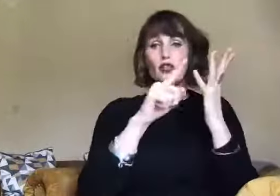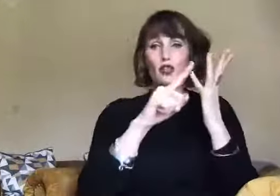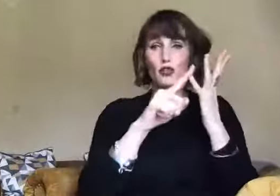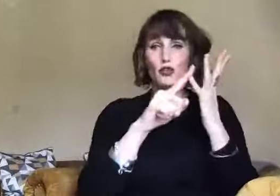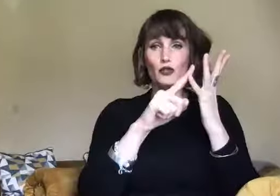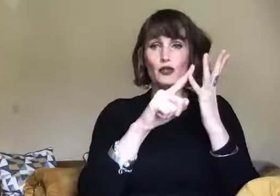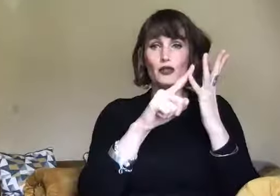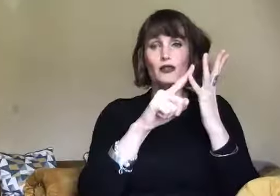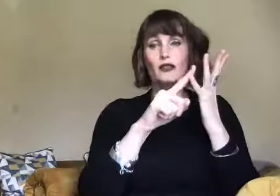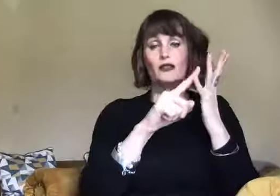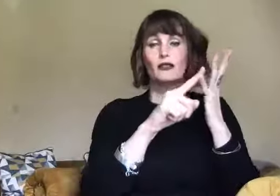U,